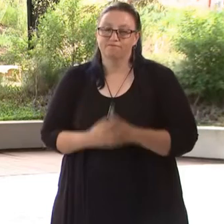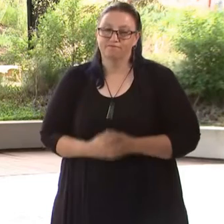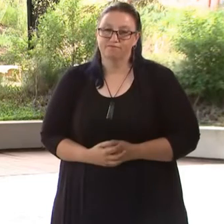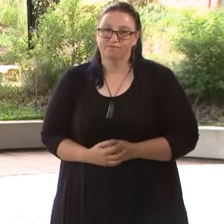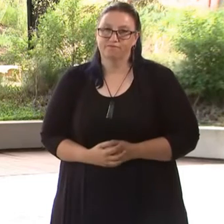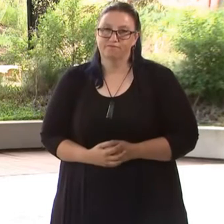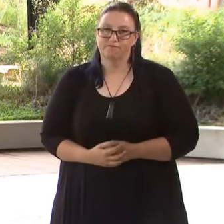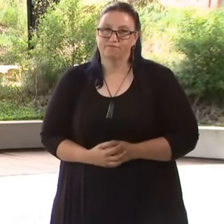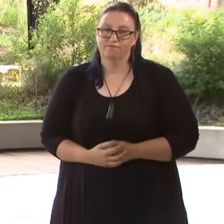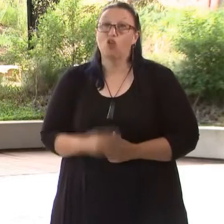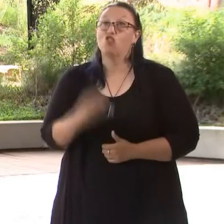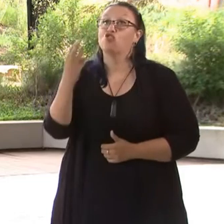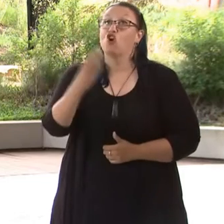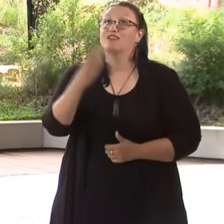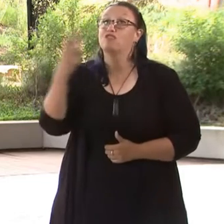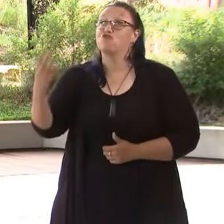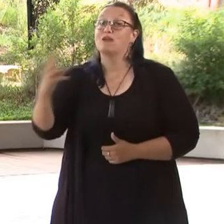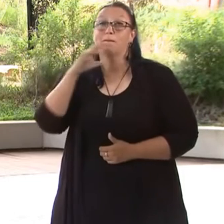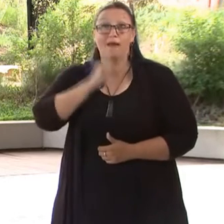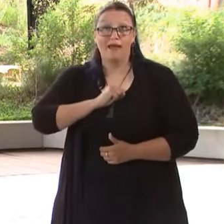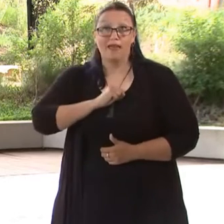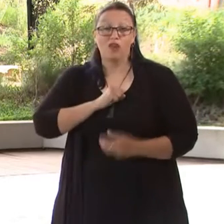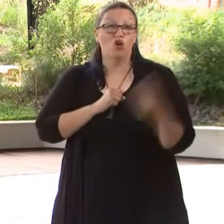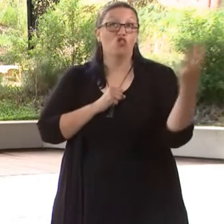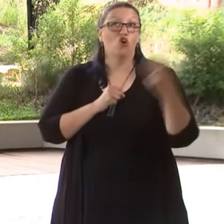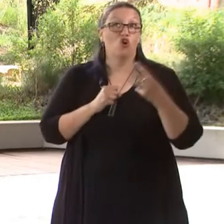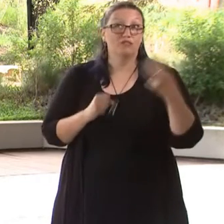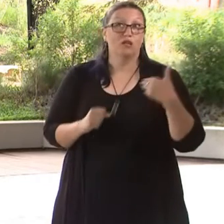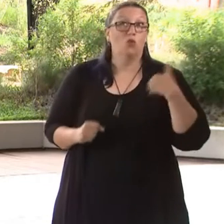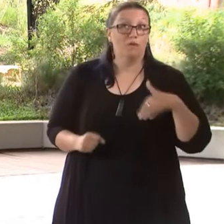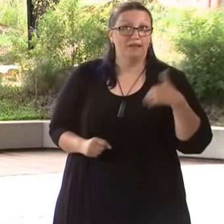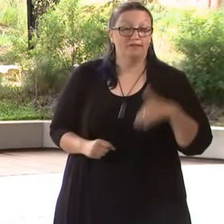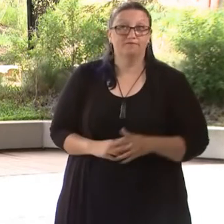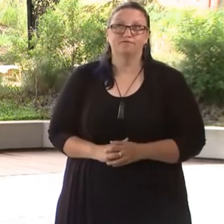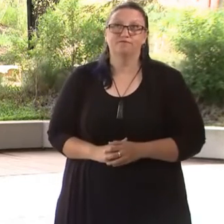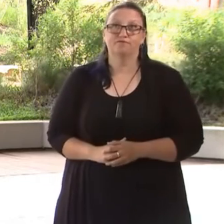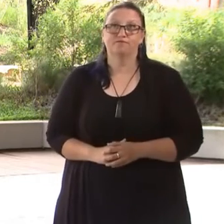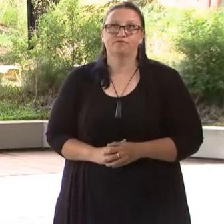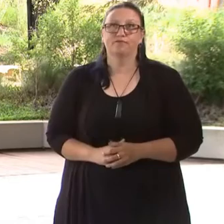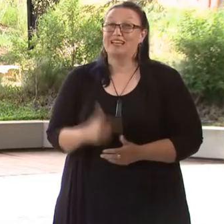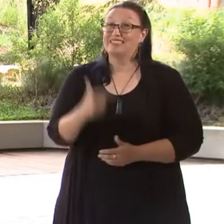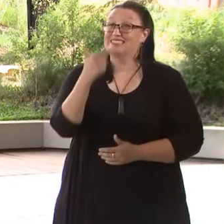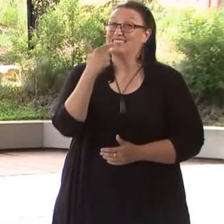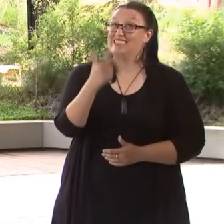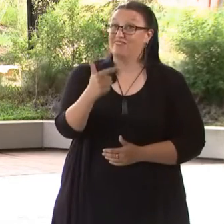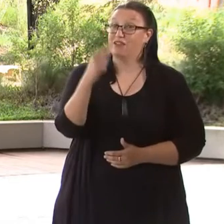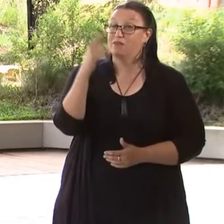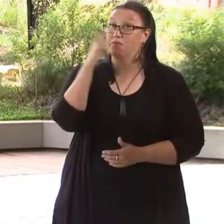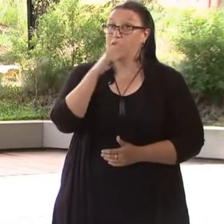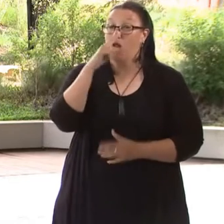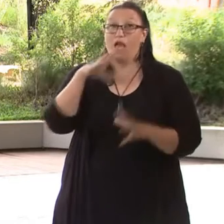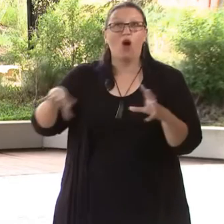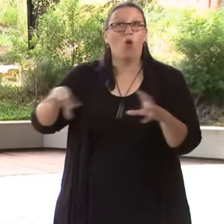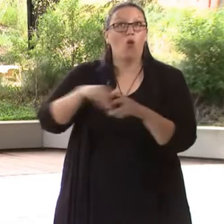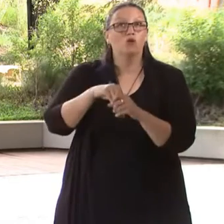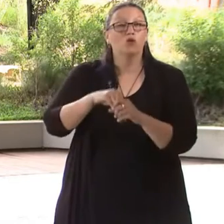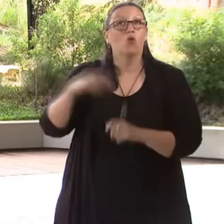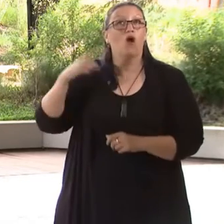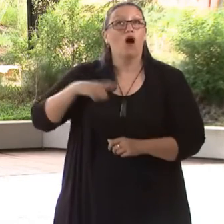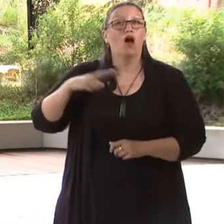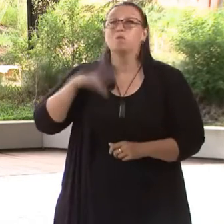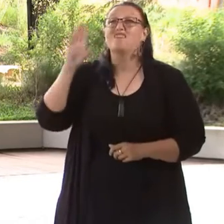There were 33 men and 13 women. 7 of these deaths have been included following the conclusion of the